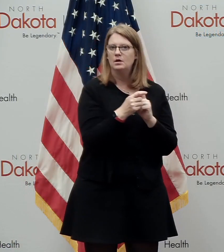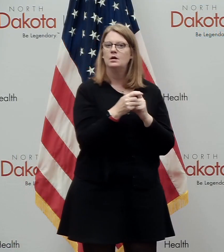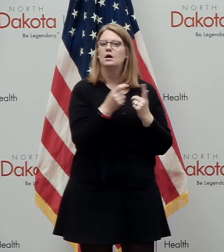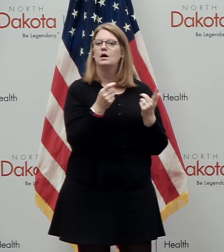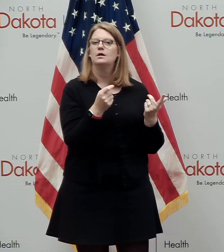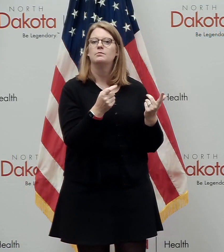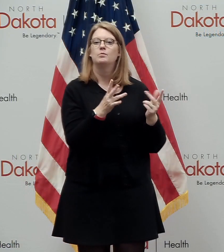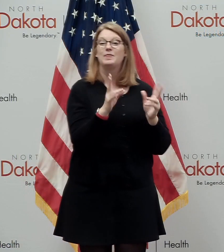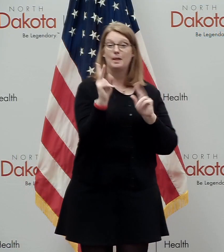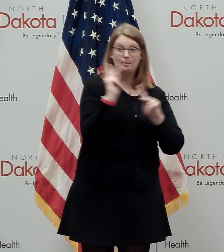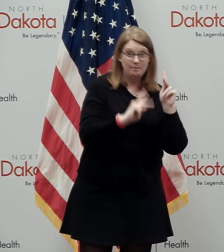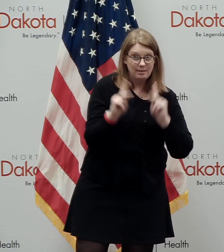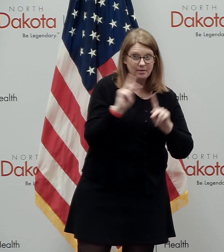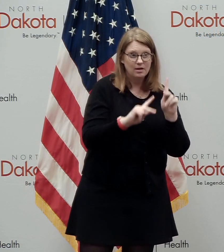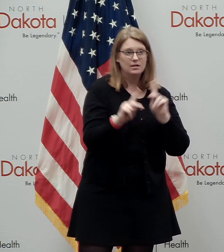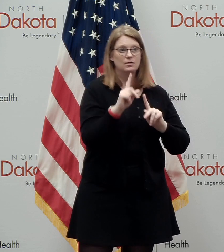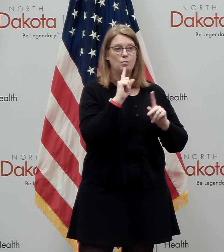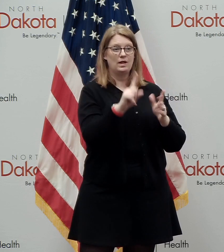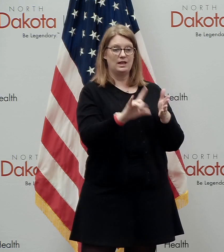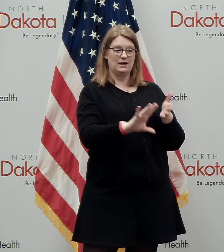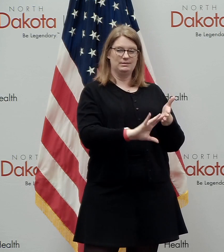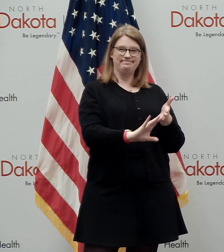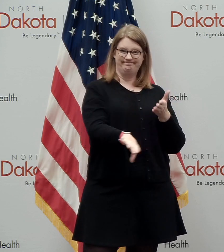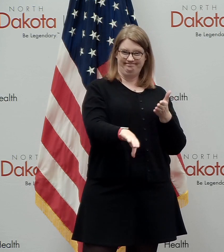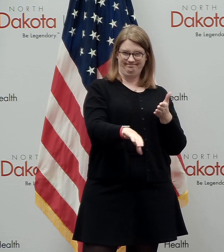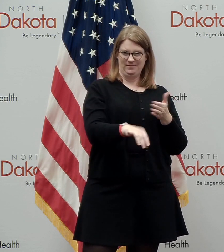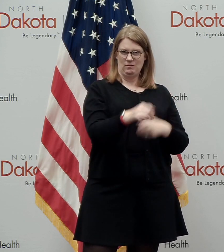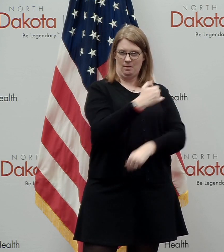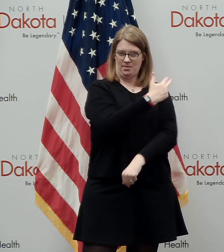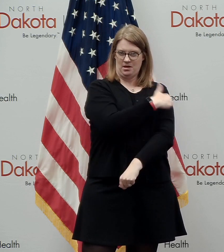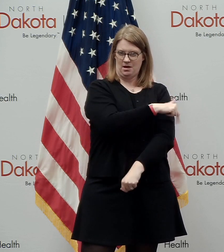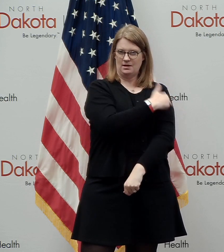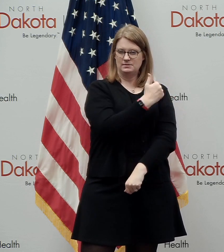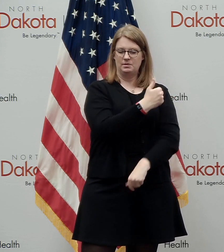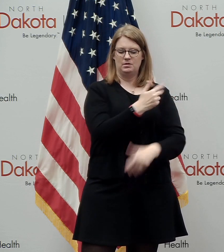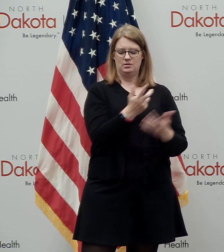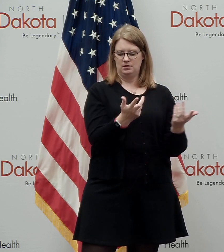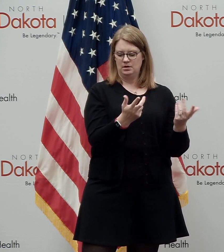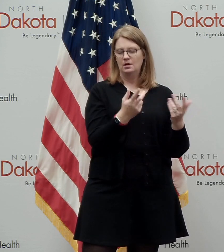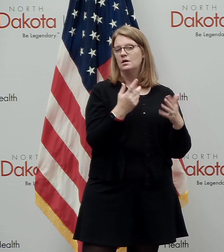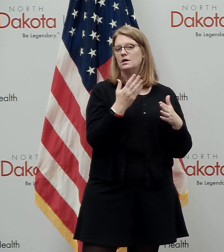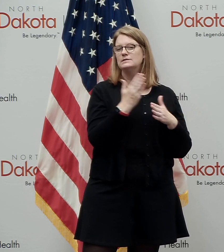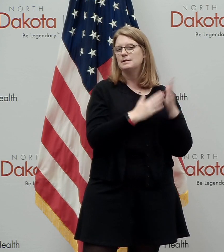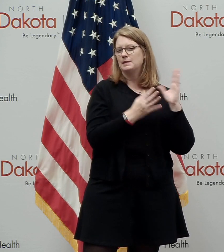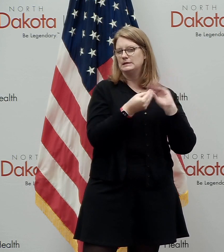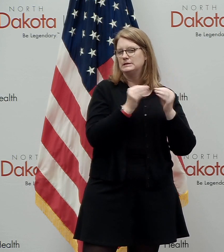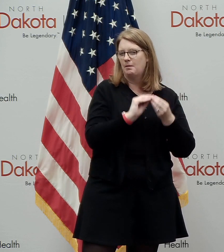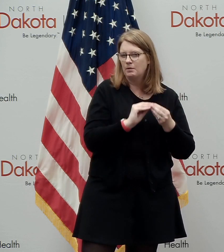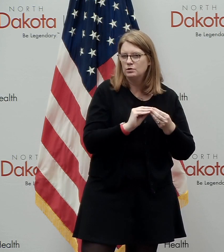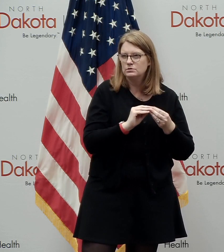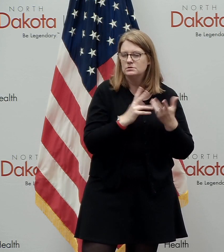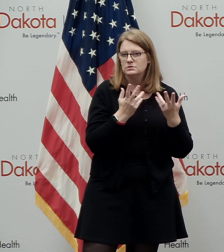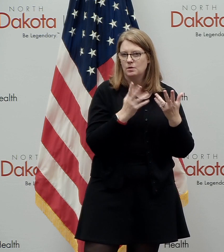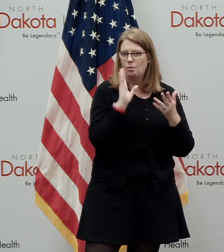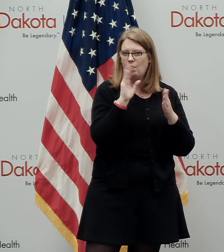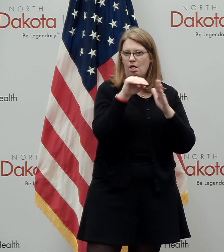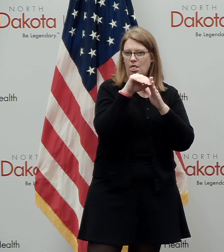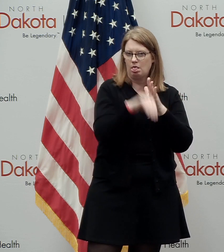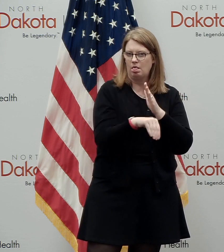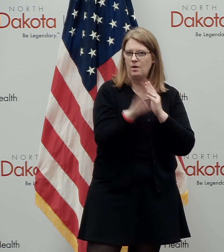actually checked out of the hospital, and then some of these numbers end up going